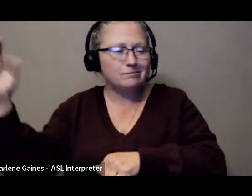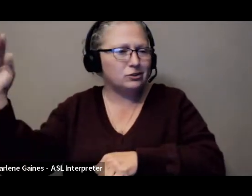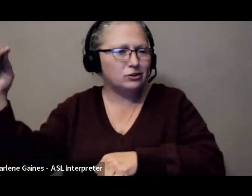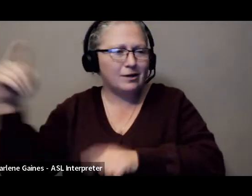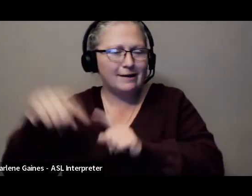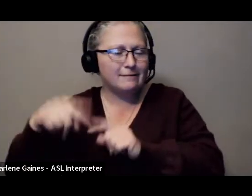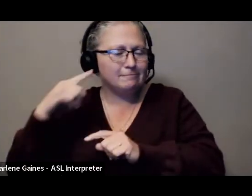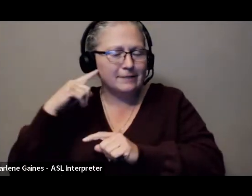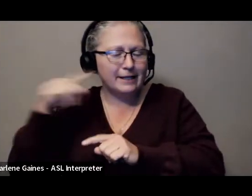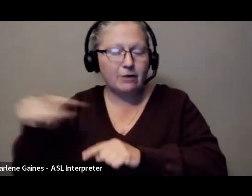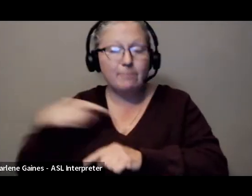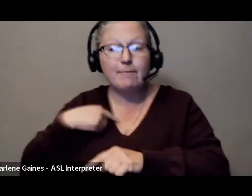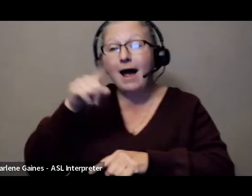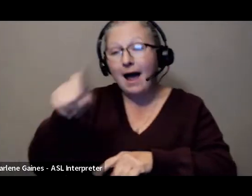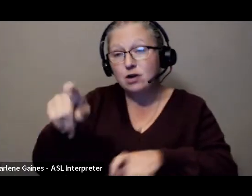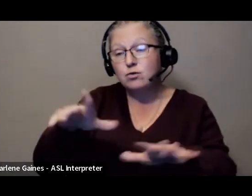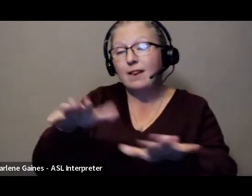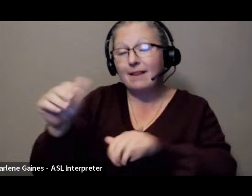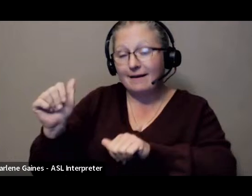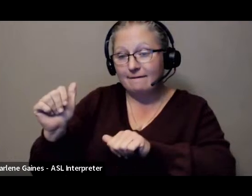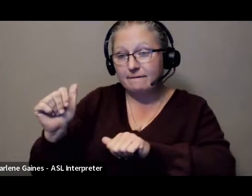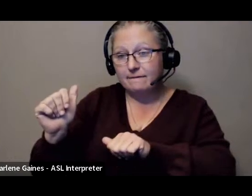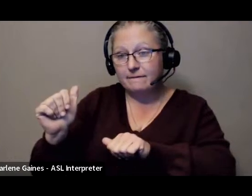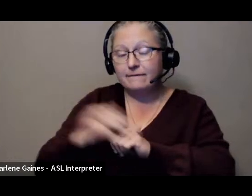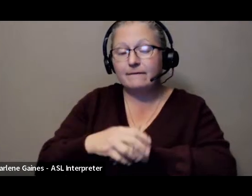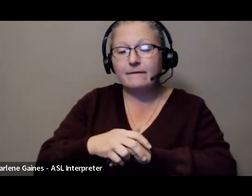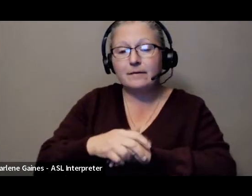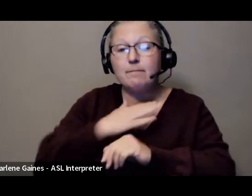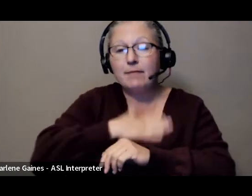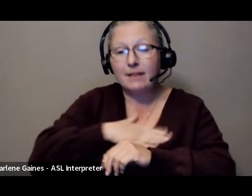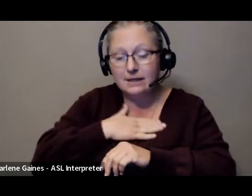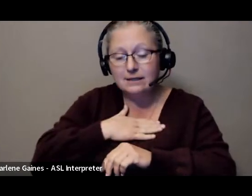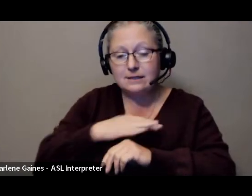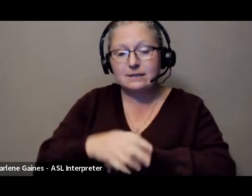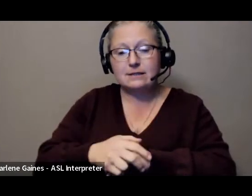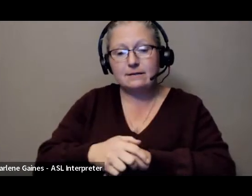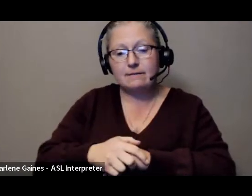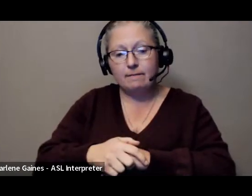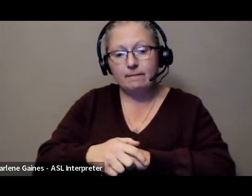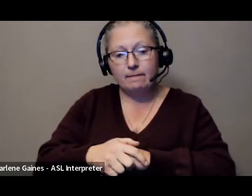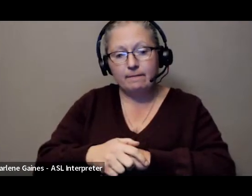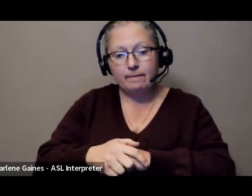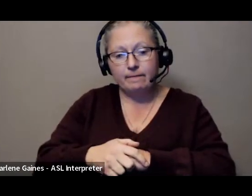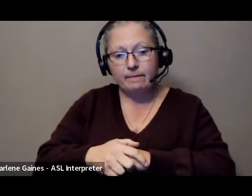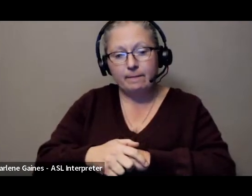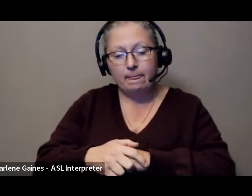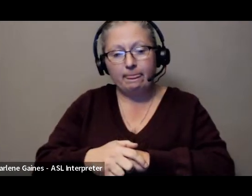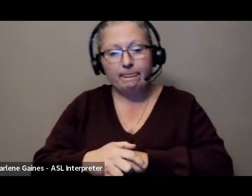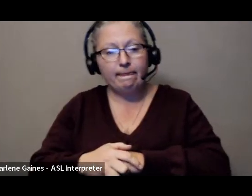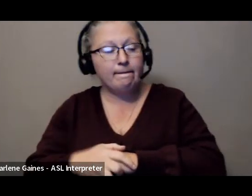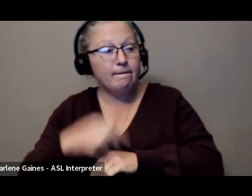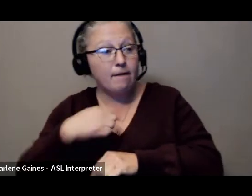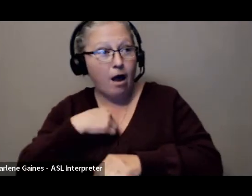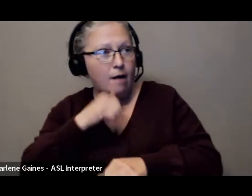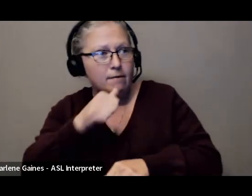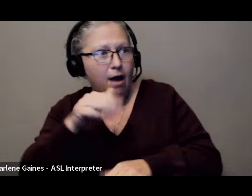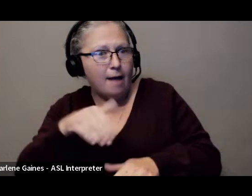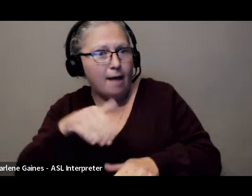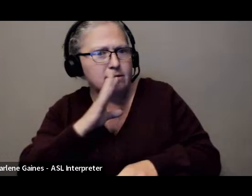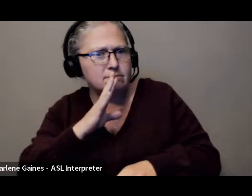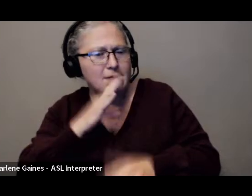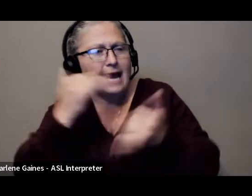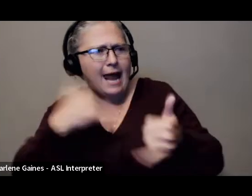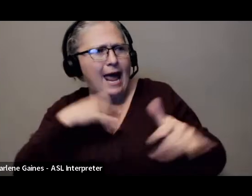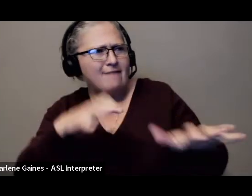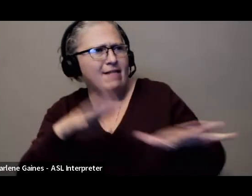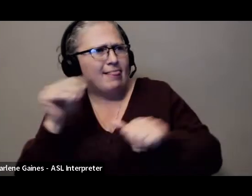I am asking you to leave. Please. So I was not able to speak, but now I have to